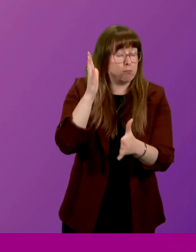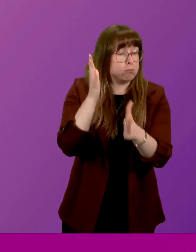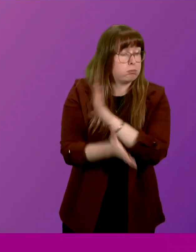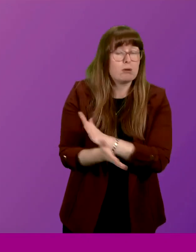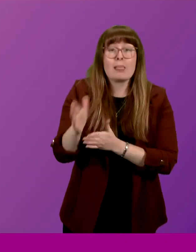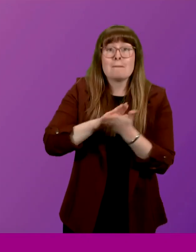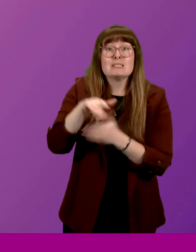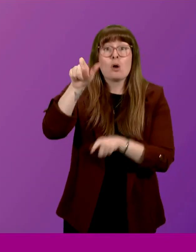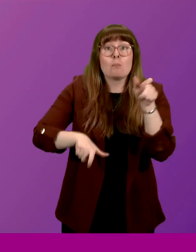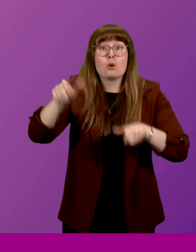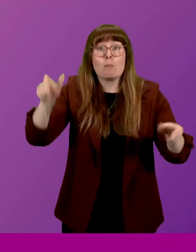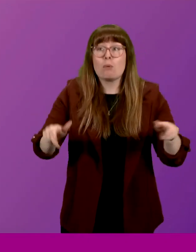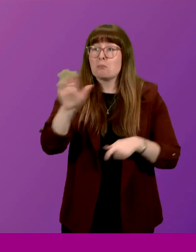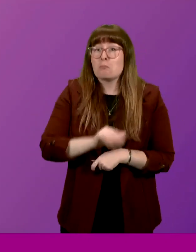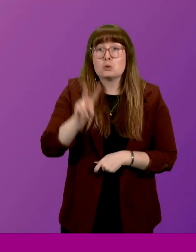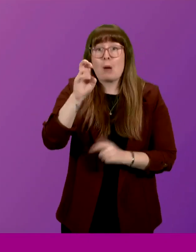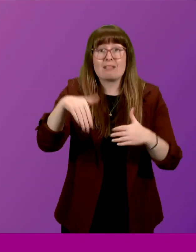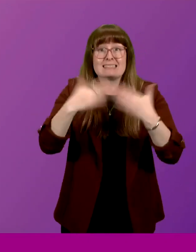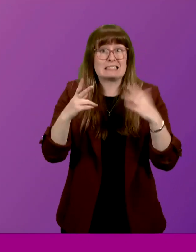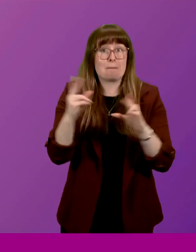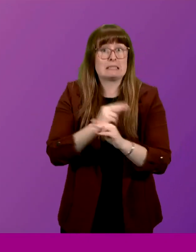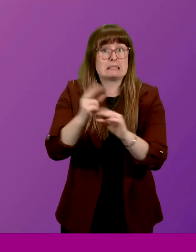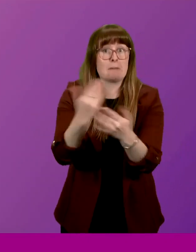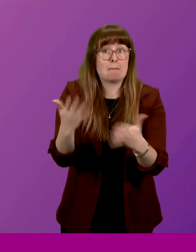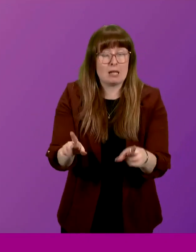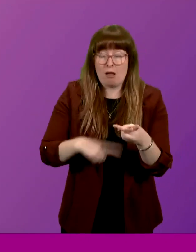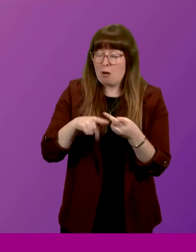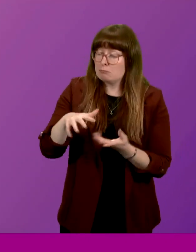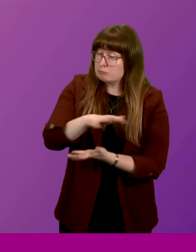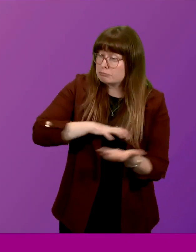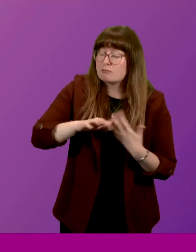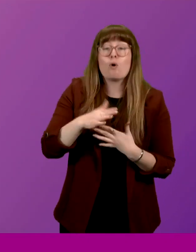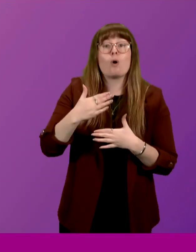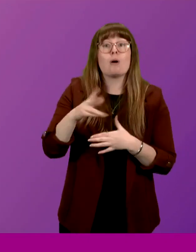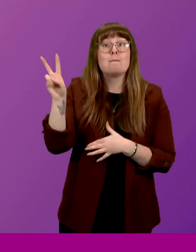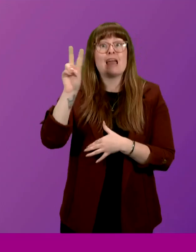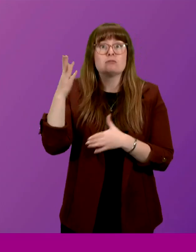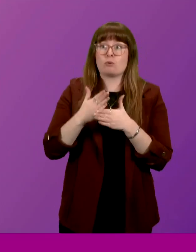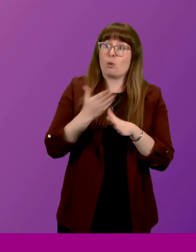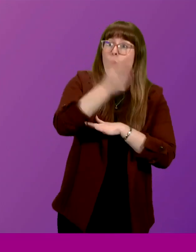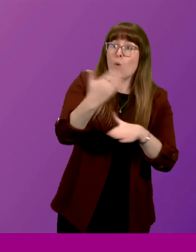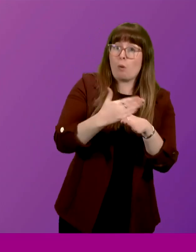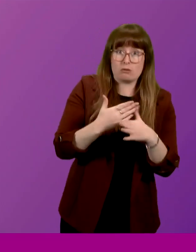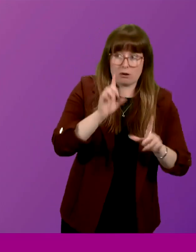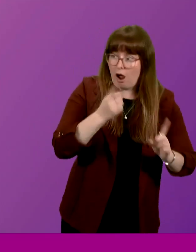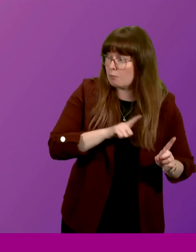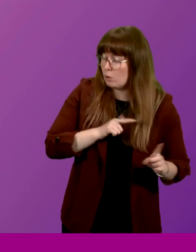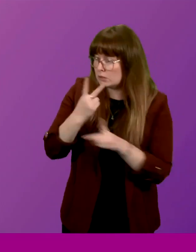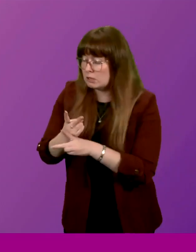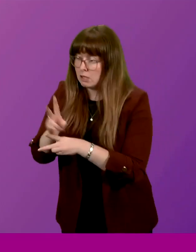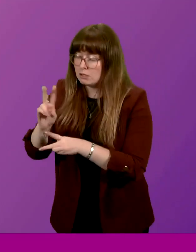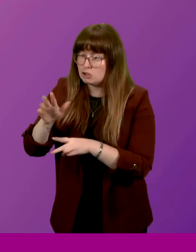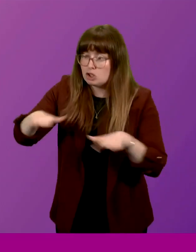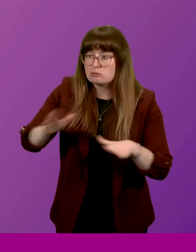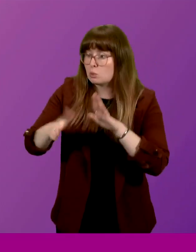up to a dozen days of school. It caused havoc for working parents. So will the First Minister give families